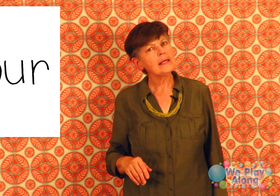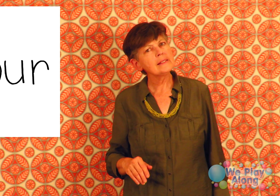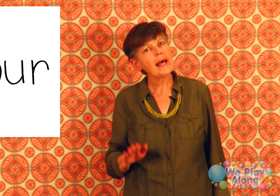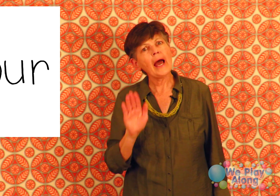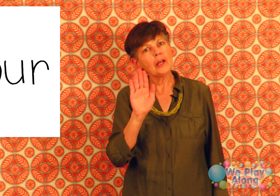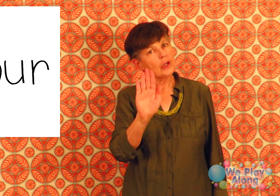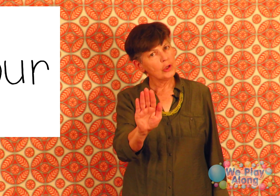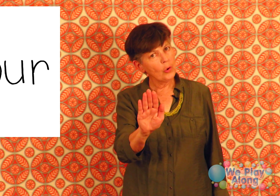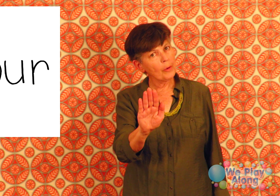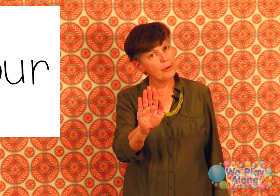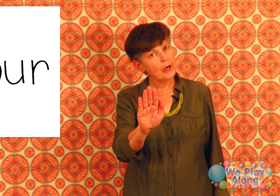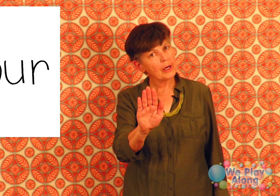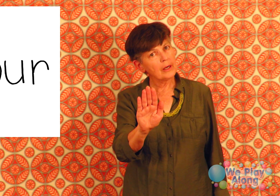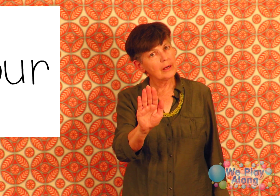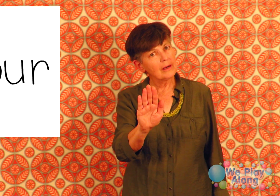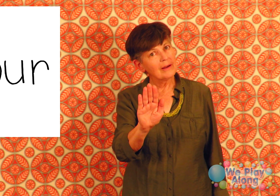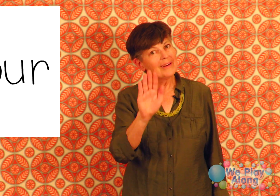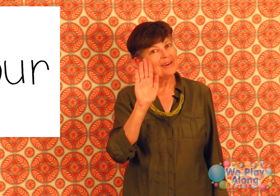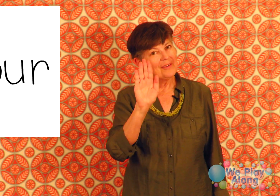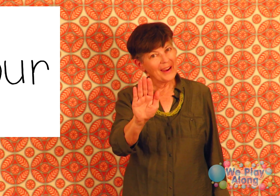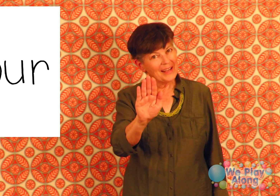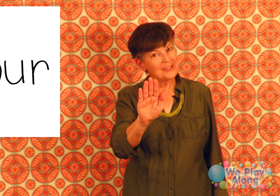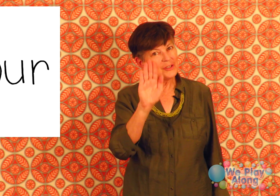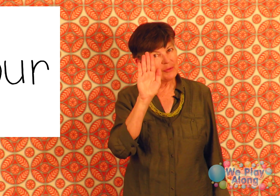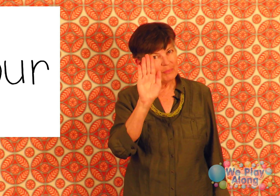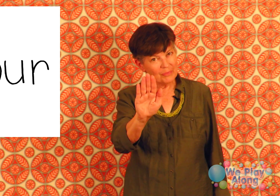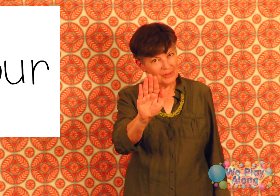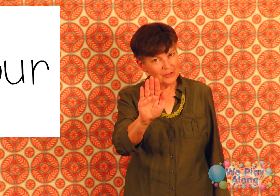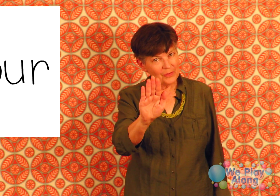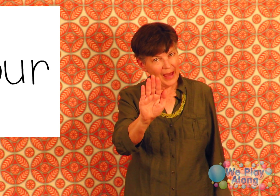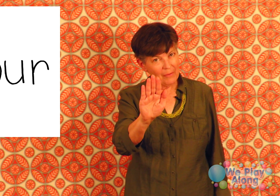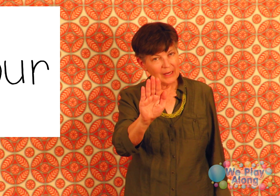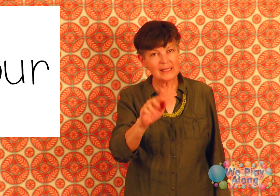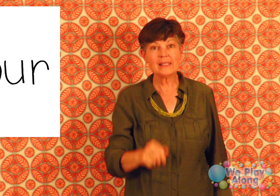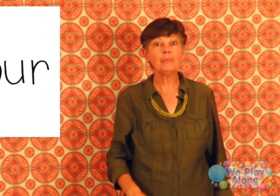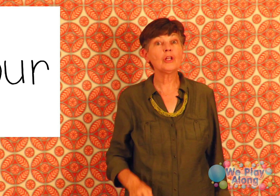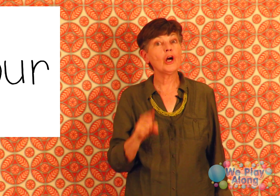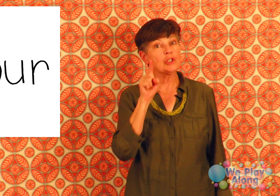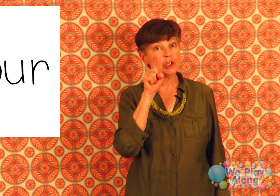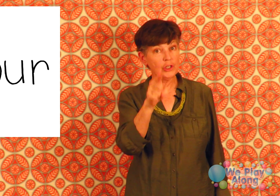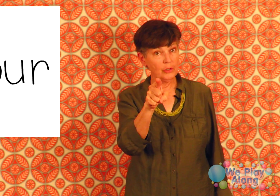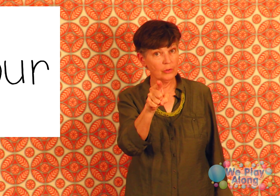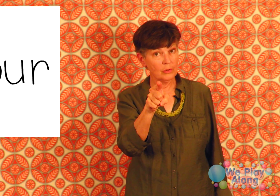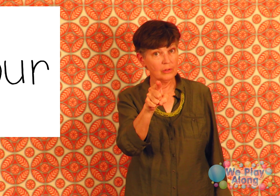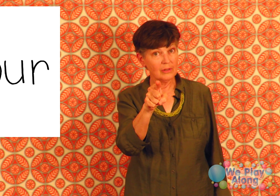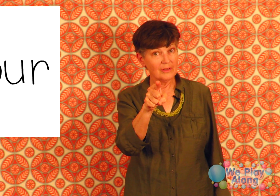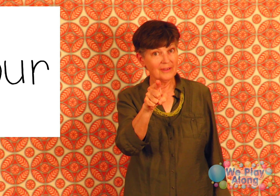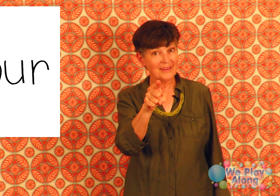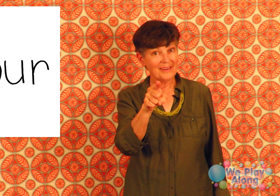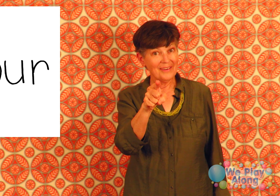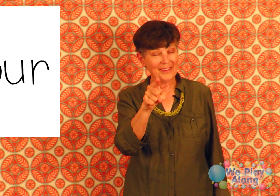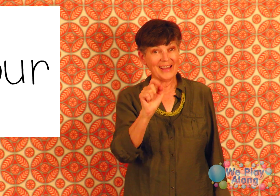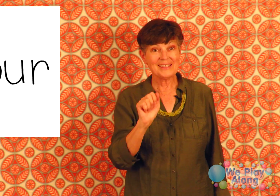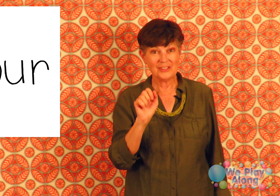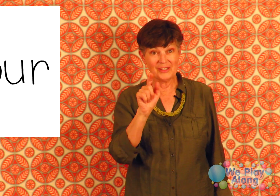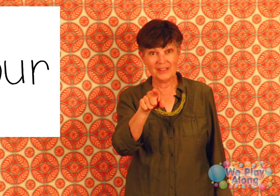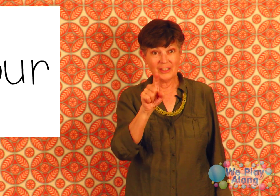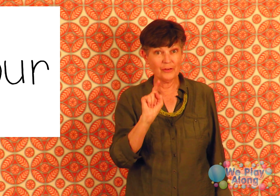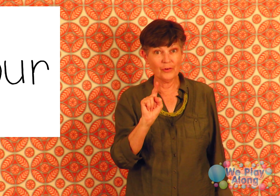Is that your book? Okay, so you do that one. Does it belong to you? Okay, do you see the